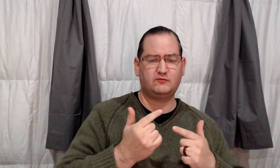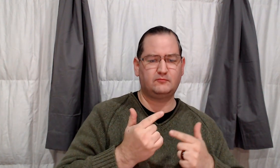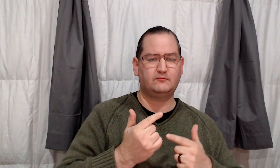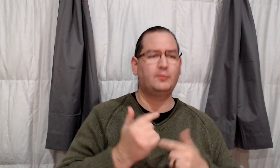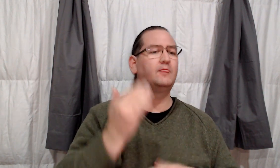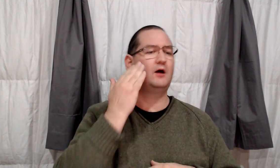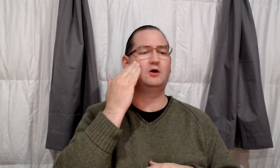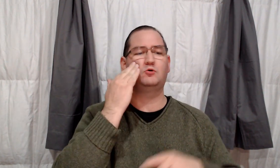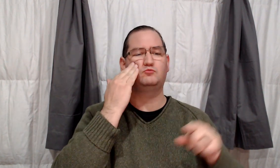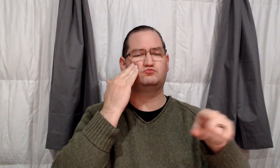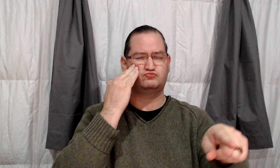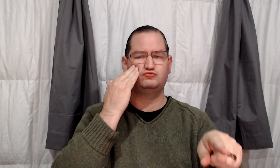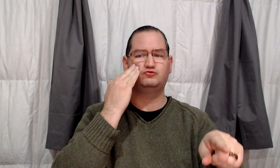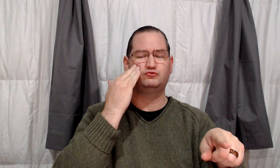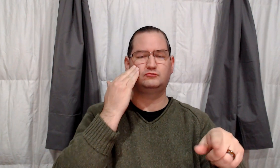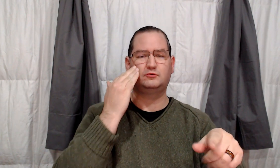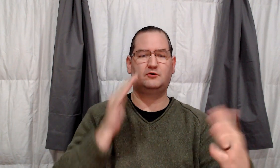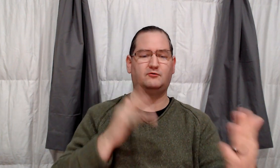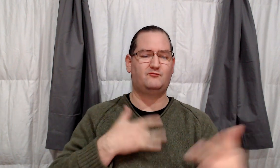life would not be the same without you in it.